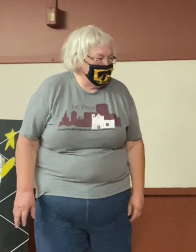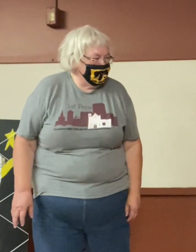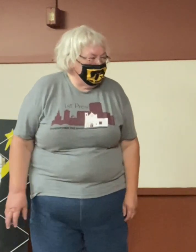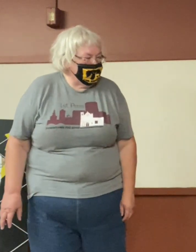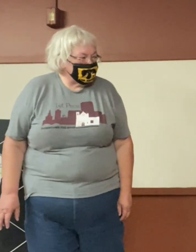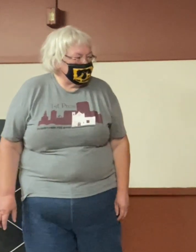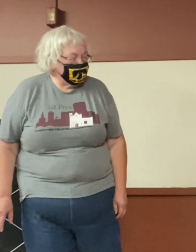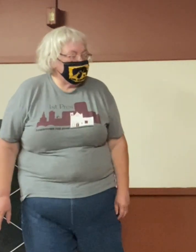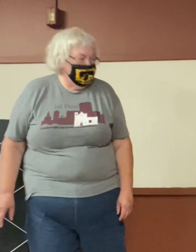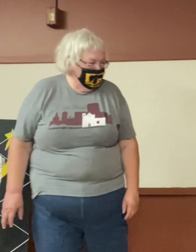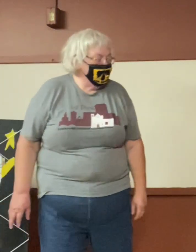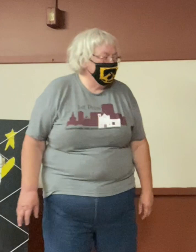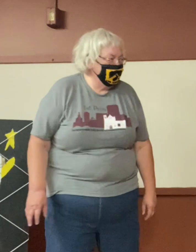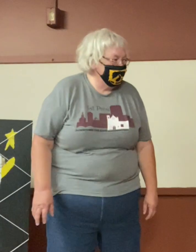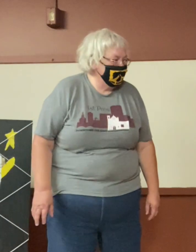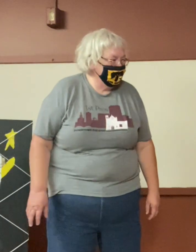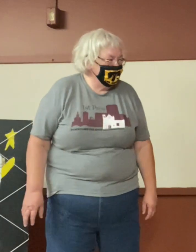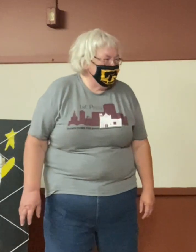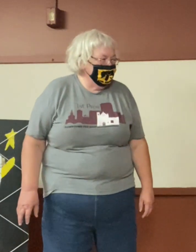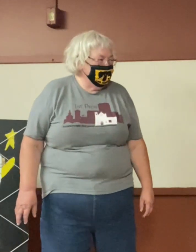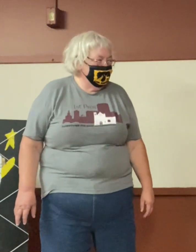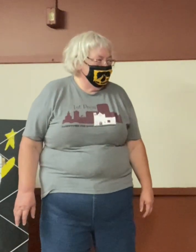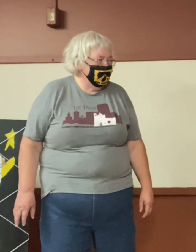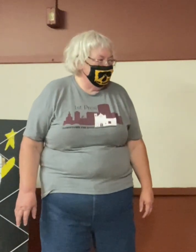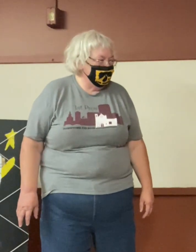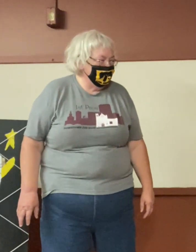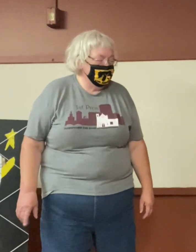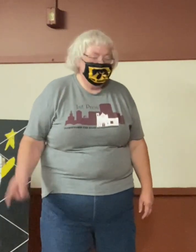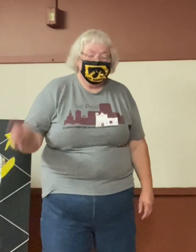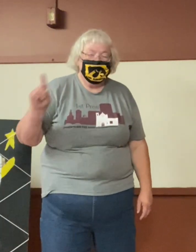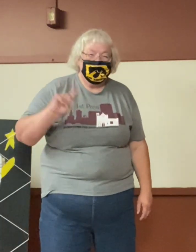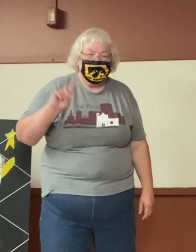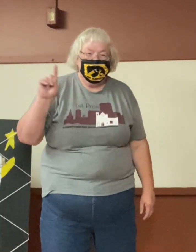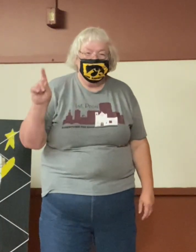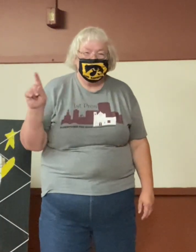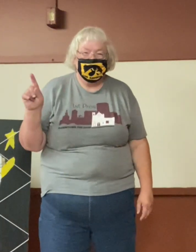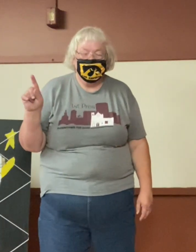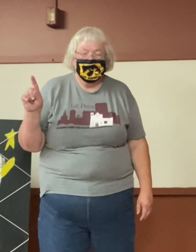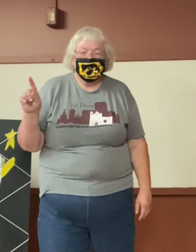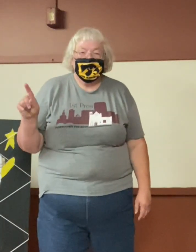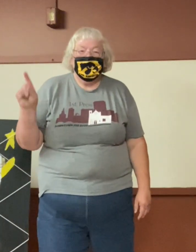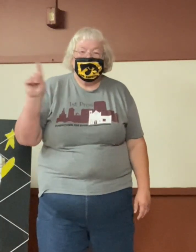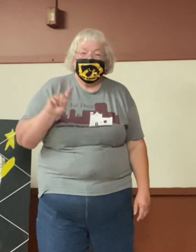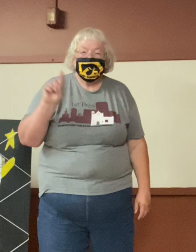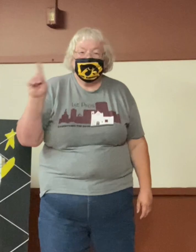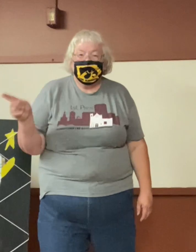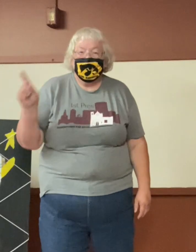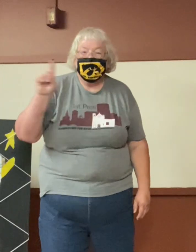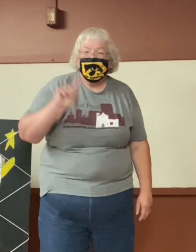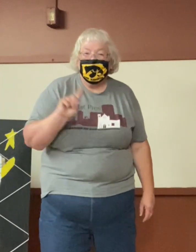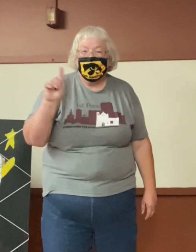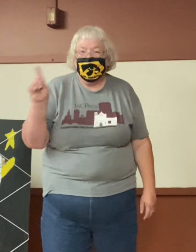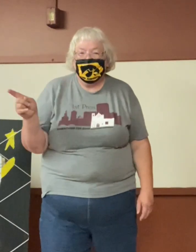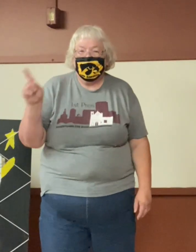about sunbeams and light and being a light. Let's do This Little Light of Mine. All right. This little